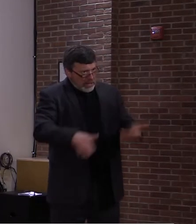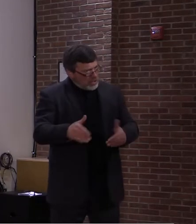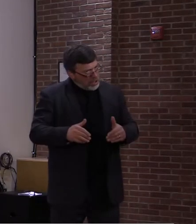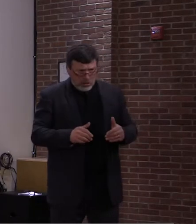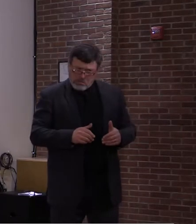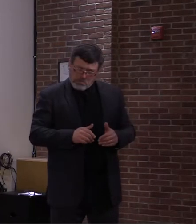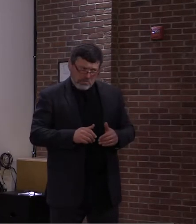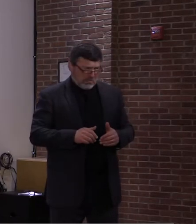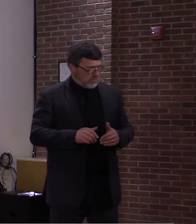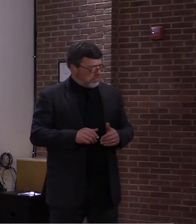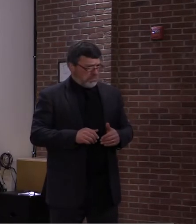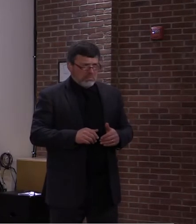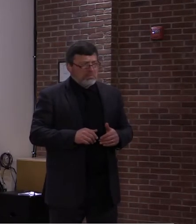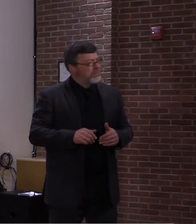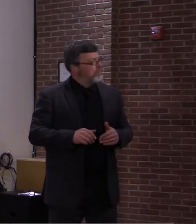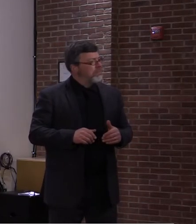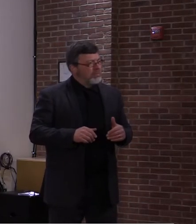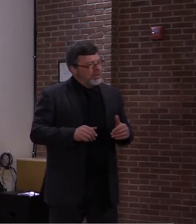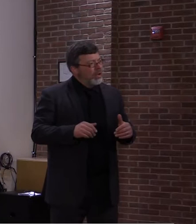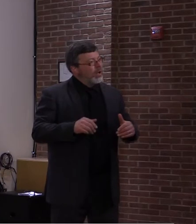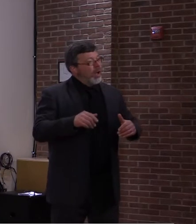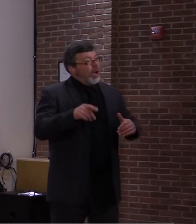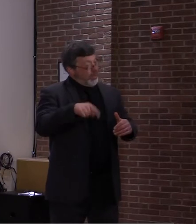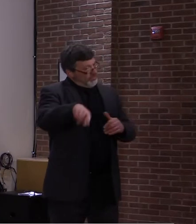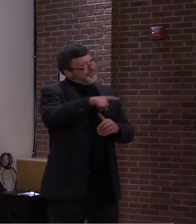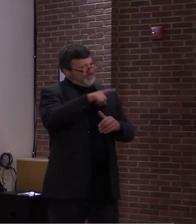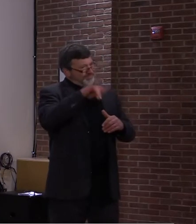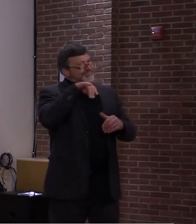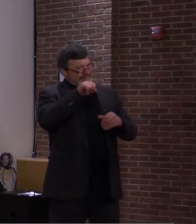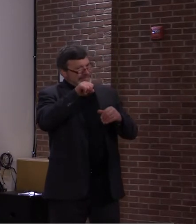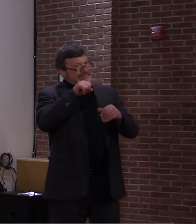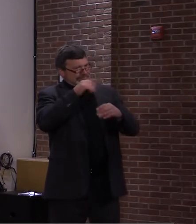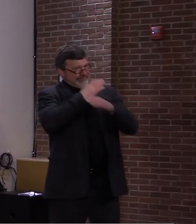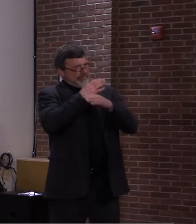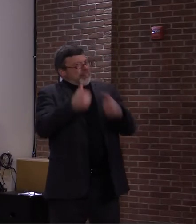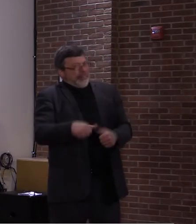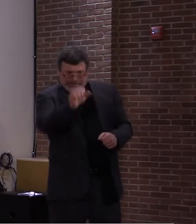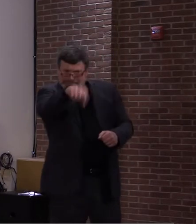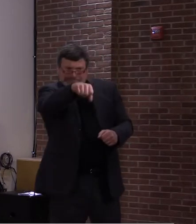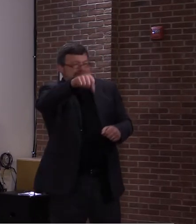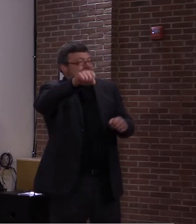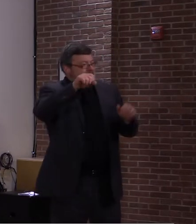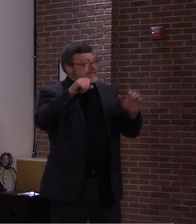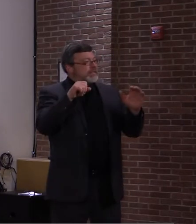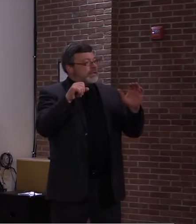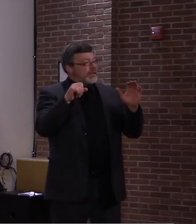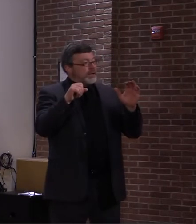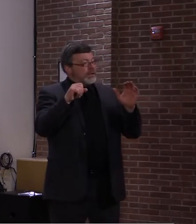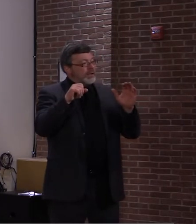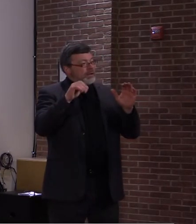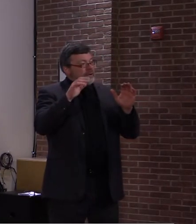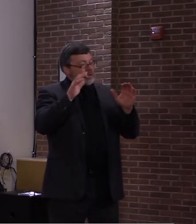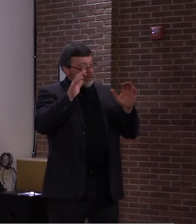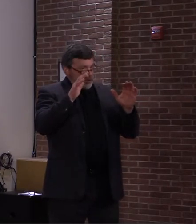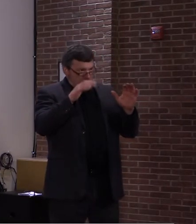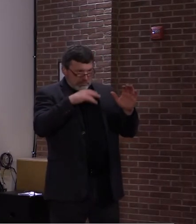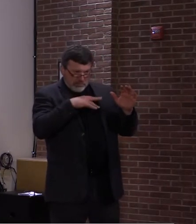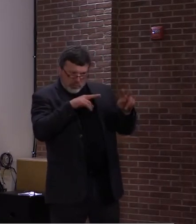citizens. So that's kind of what happens when you get a variant that is so highly